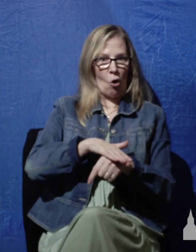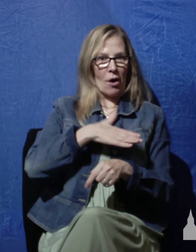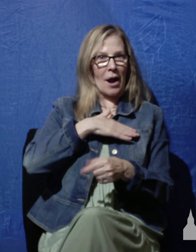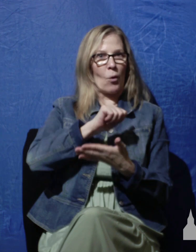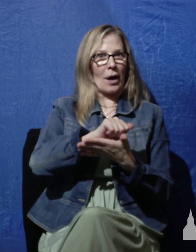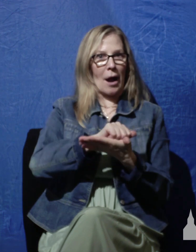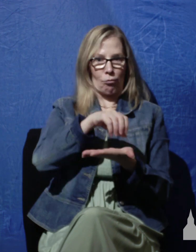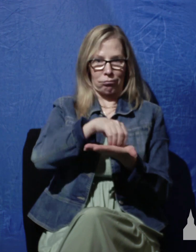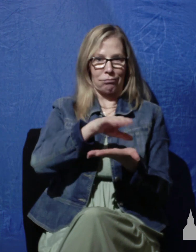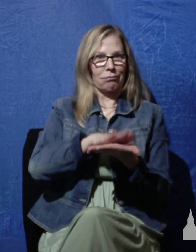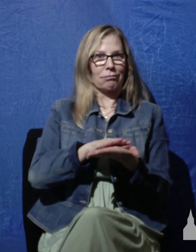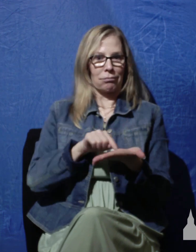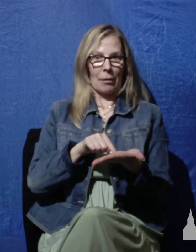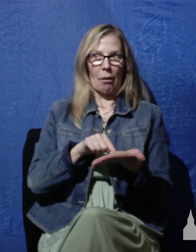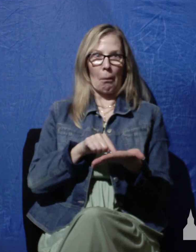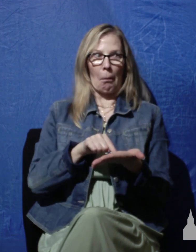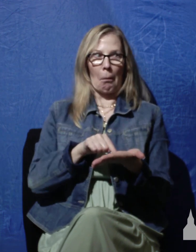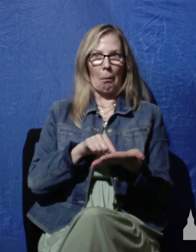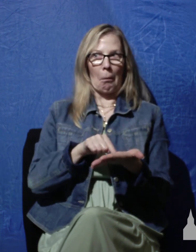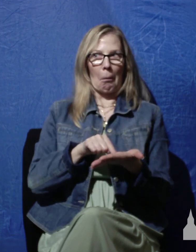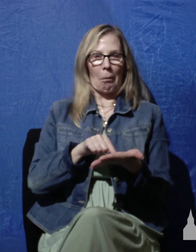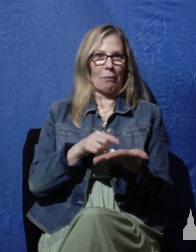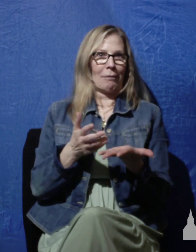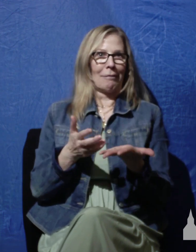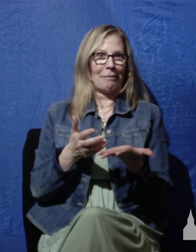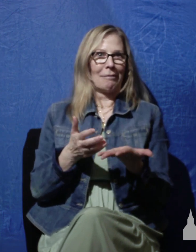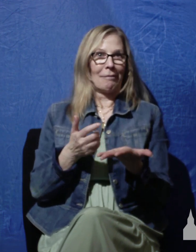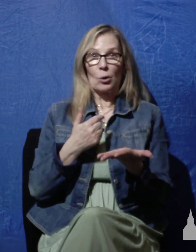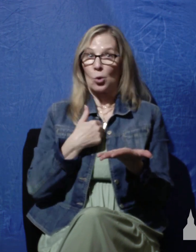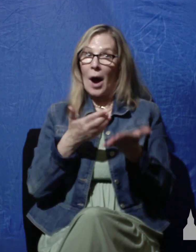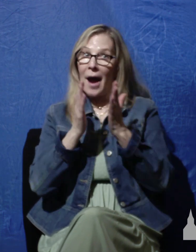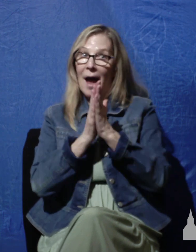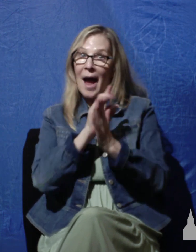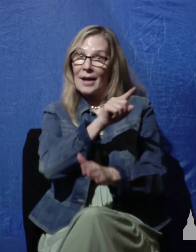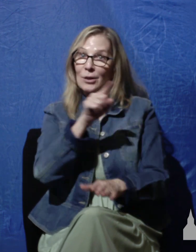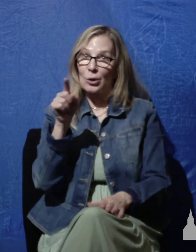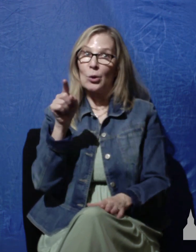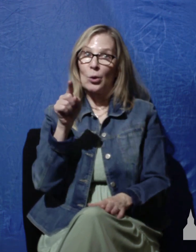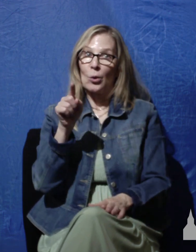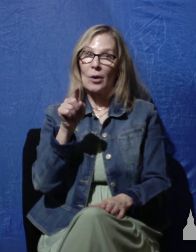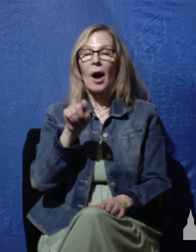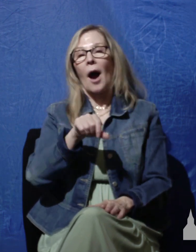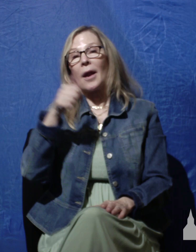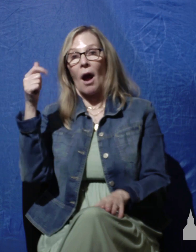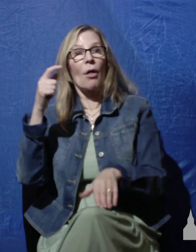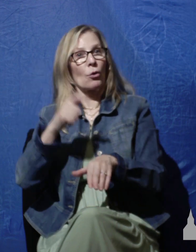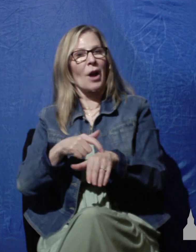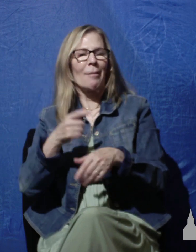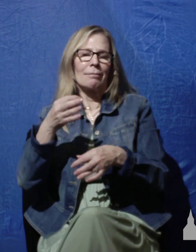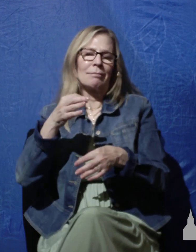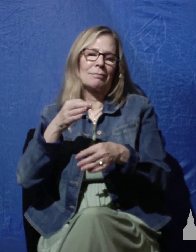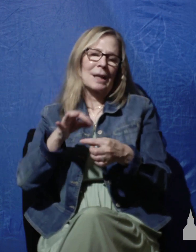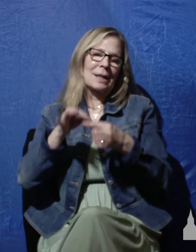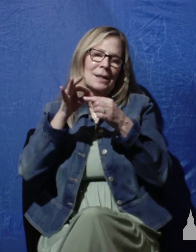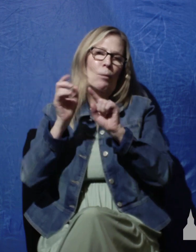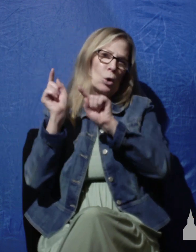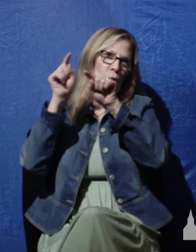So I ask you, apart from the time when you come to church to observe the Lord's Supper, which we do